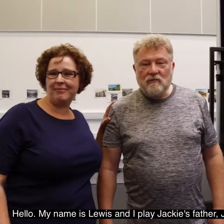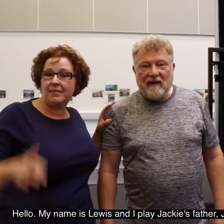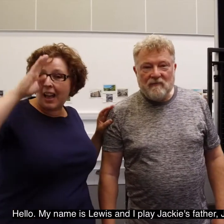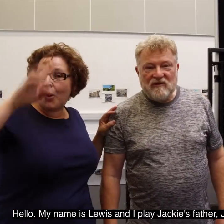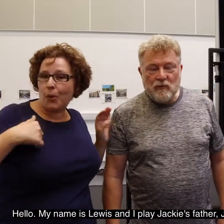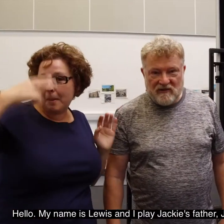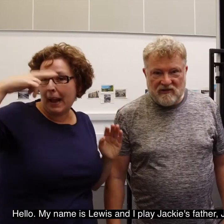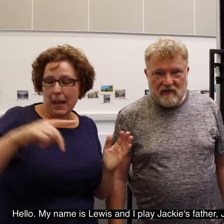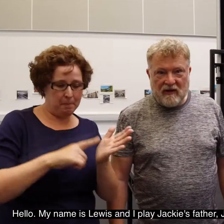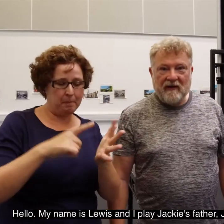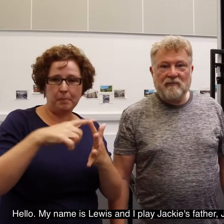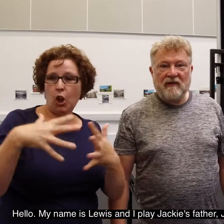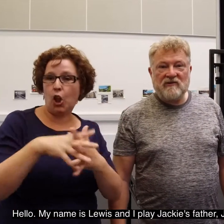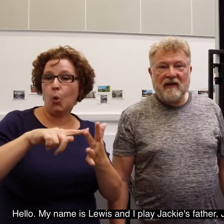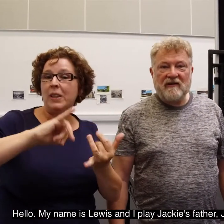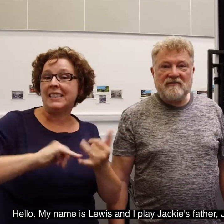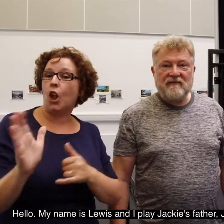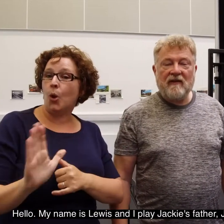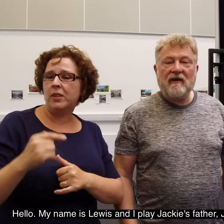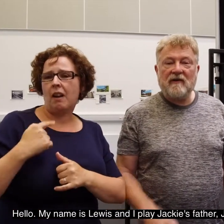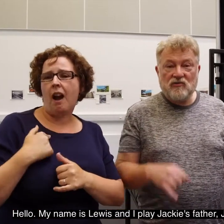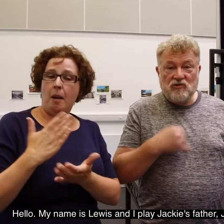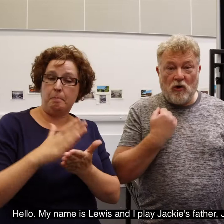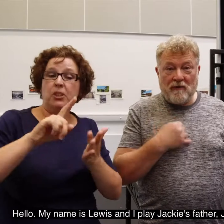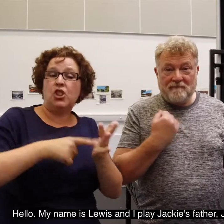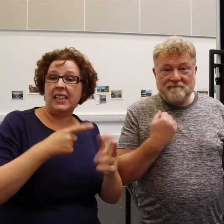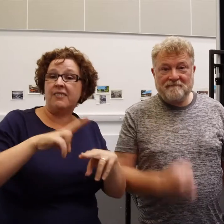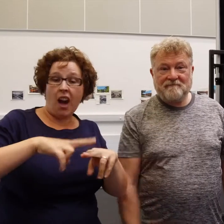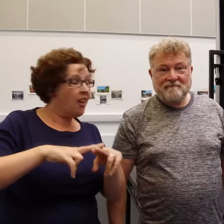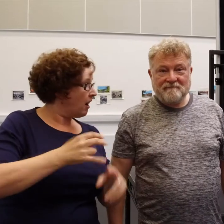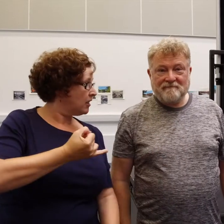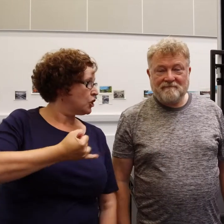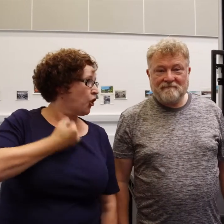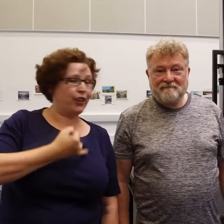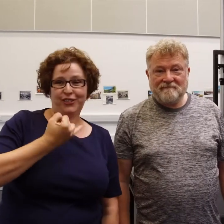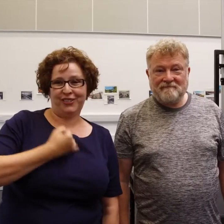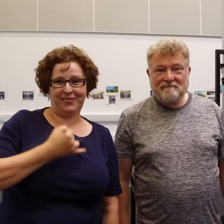Hello, my name's Lewis, and I play Jackie's father, John.